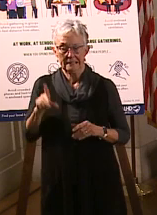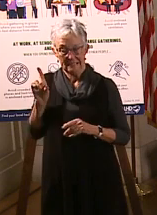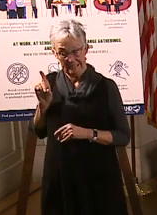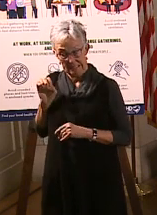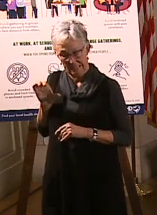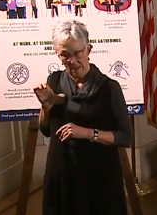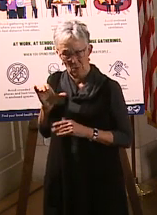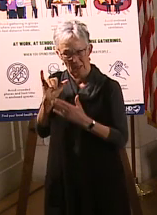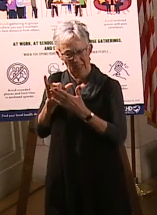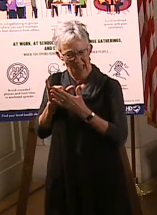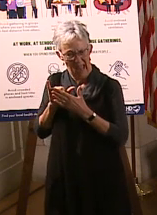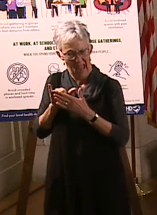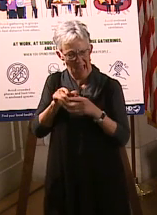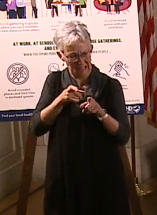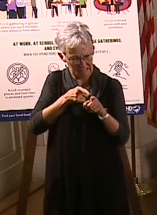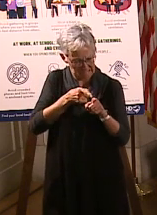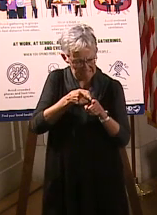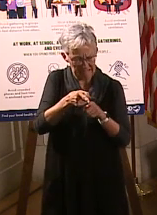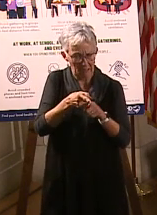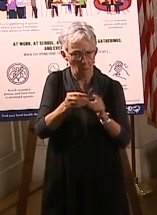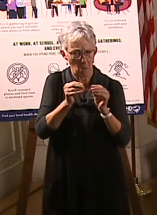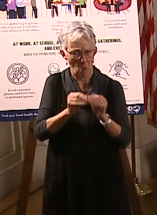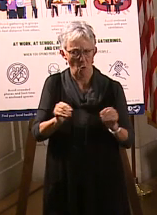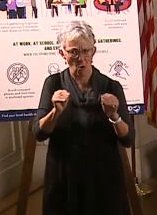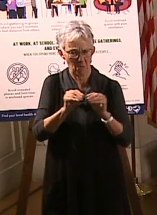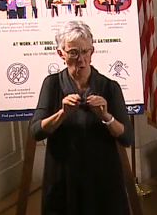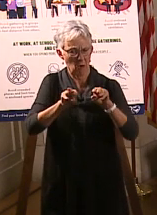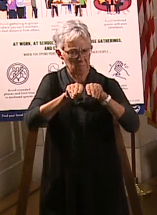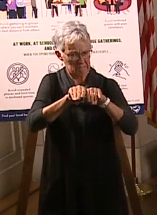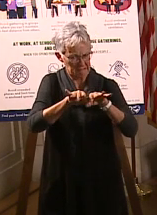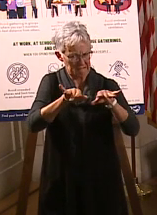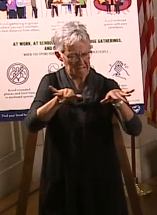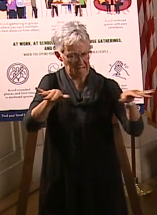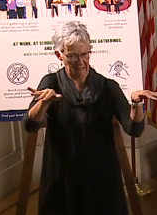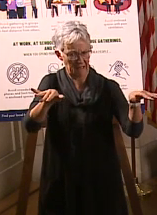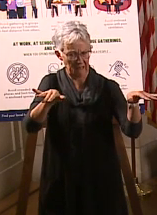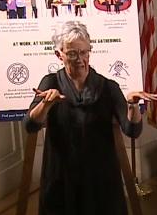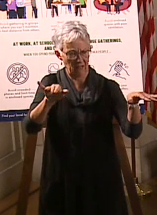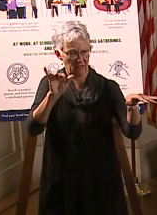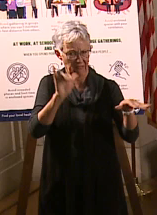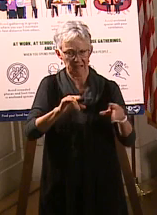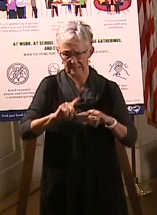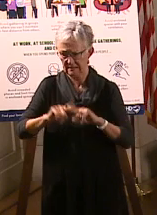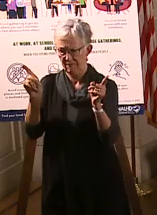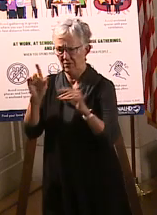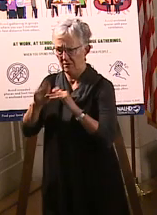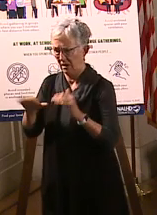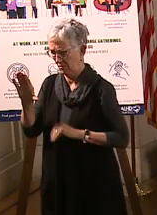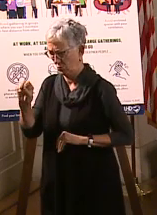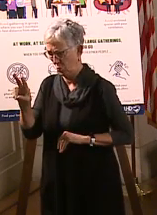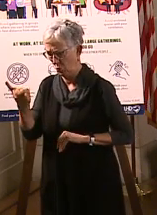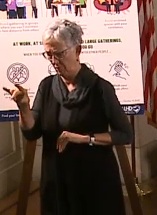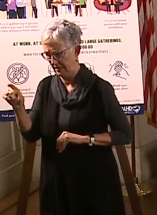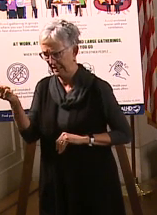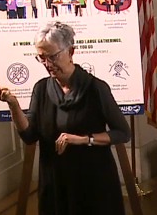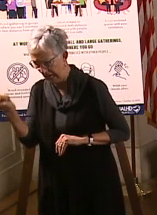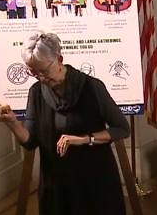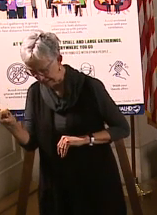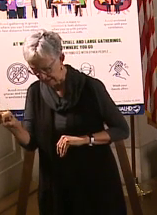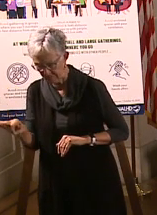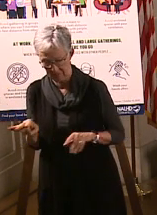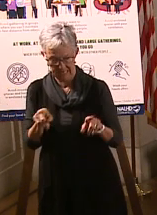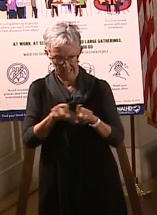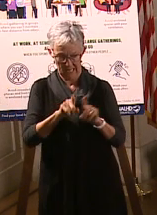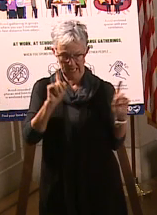was becoming more and more prominent as the cause of their infections. So as the governor just